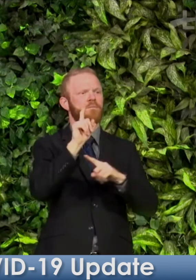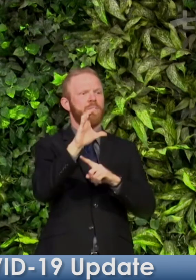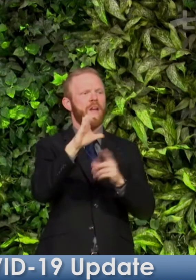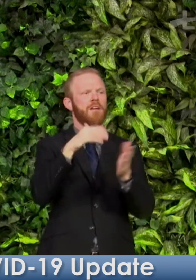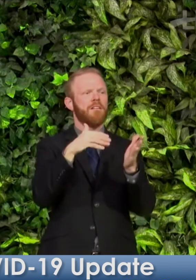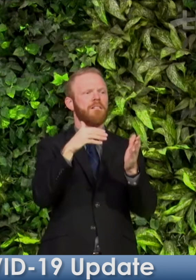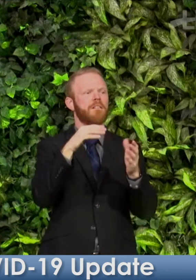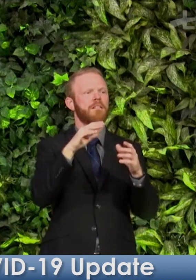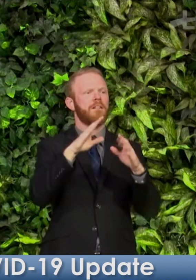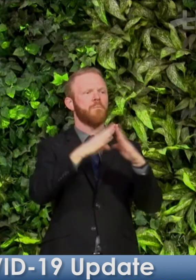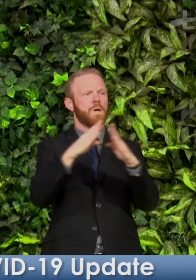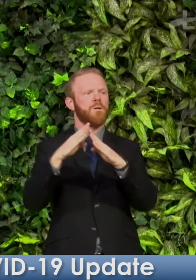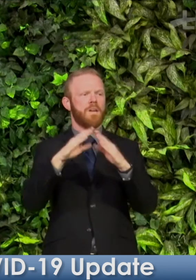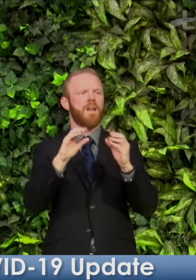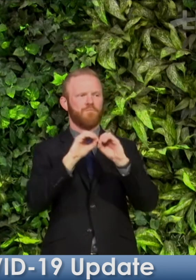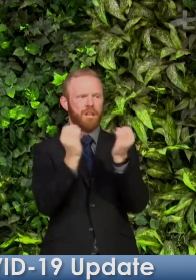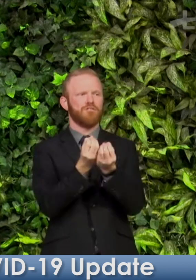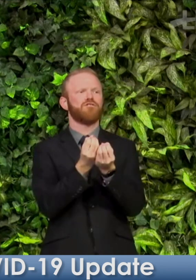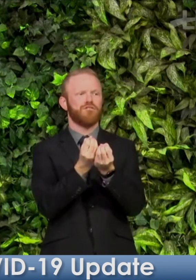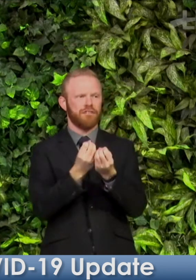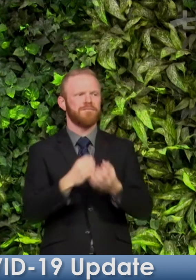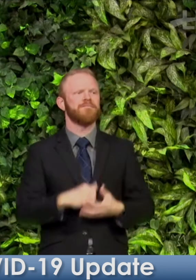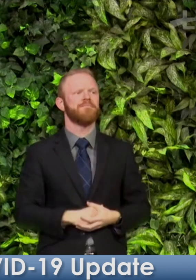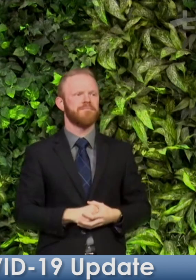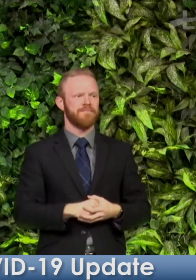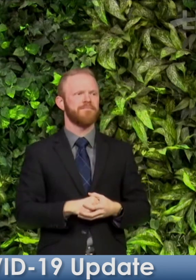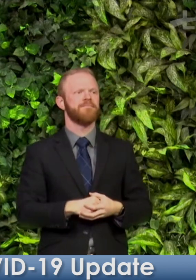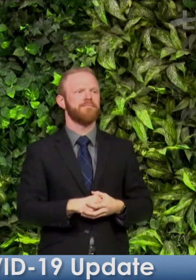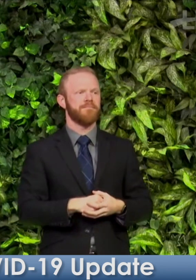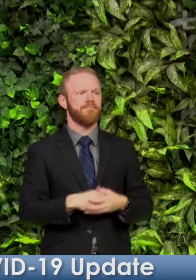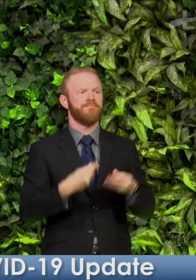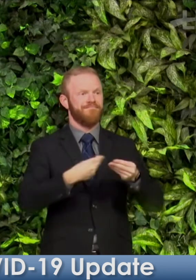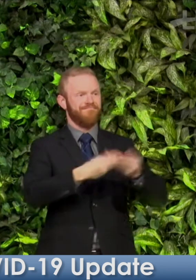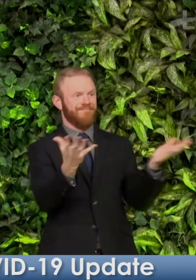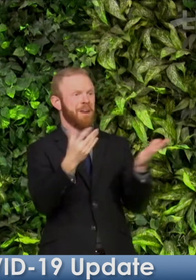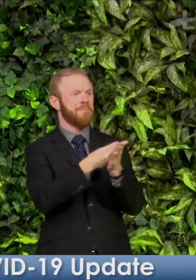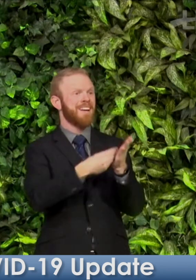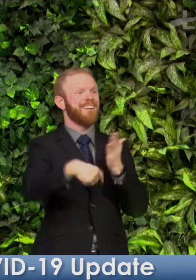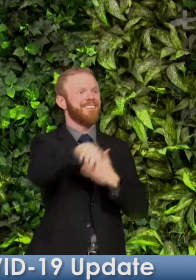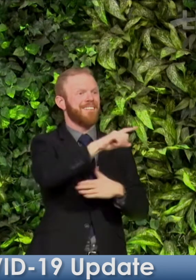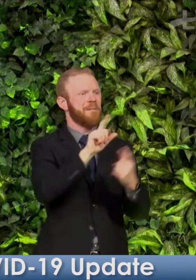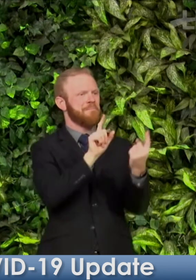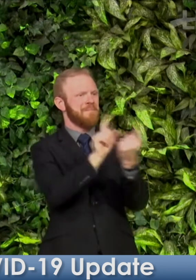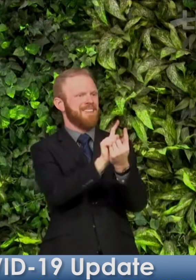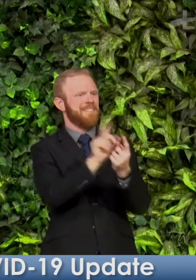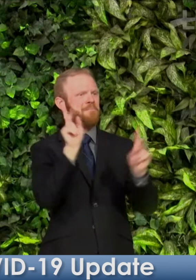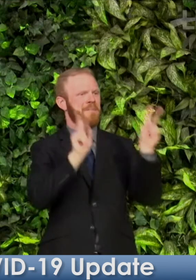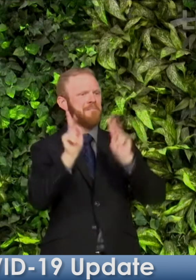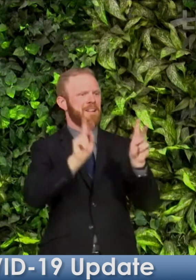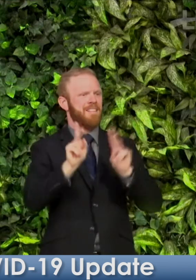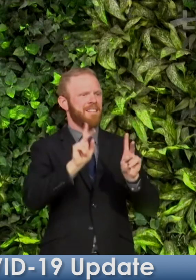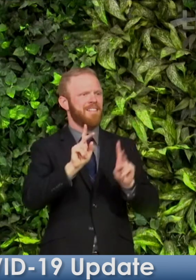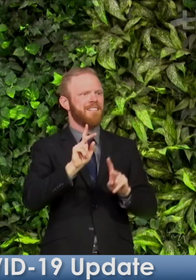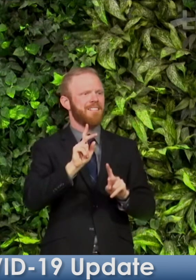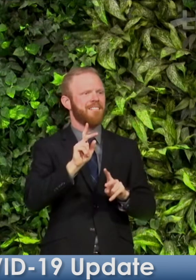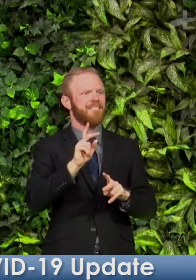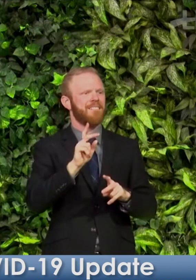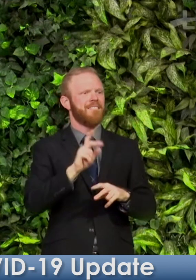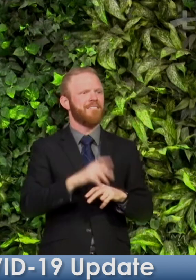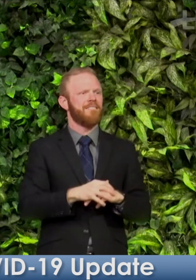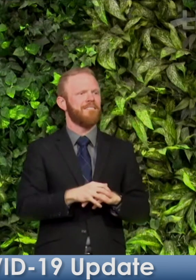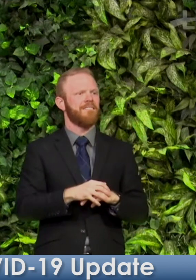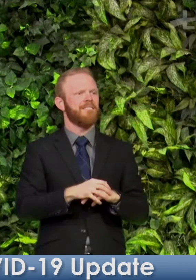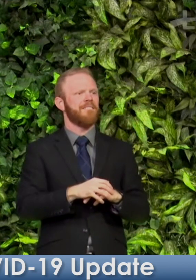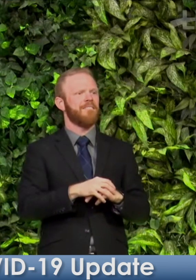to meet people where they are, literally, not figuratively, not rhetorically, not as a platitude, but to truly, as trusted messengers,